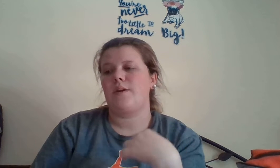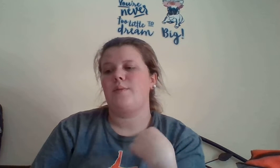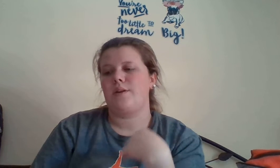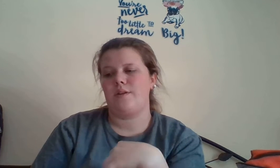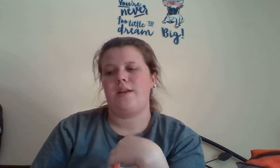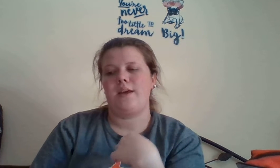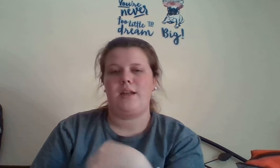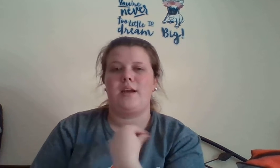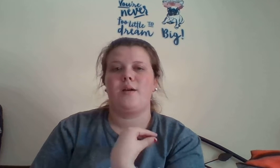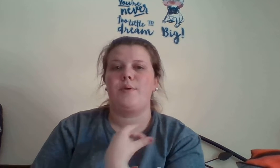going to bed early and